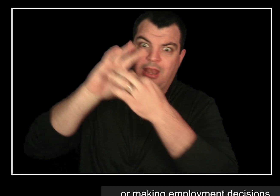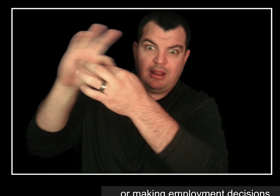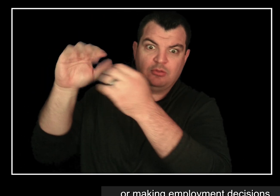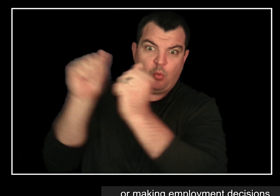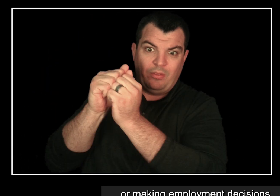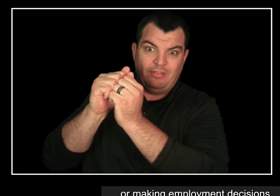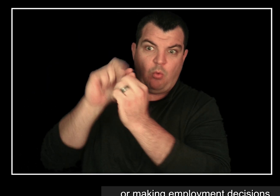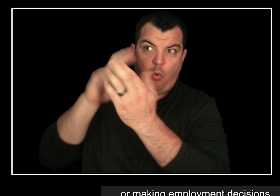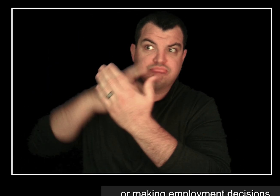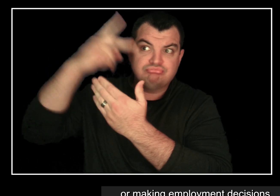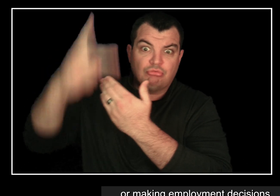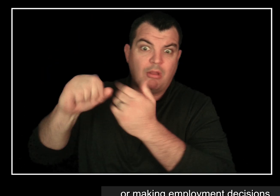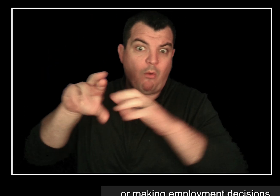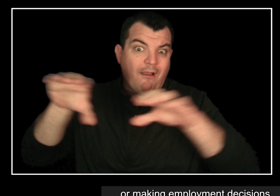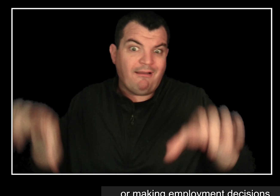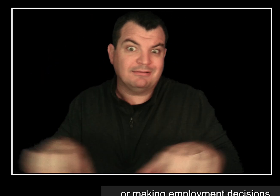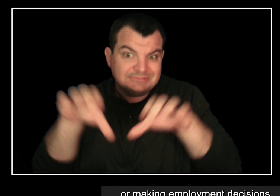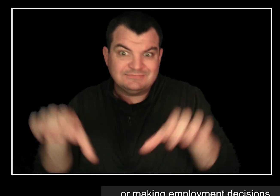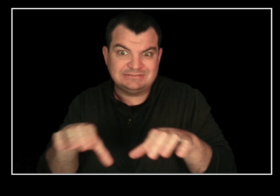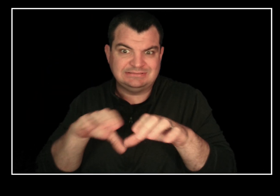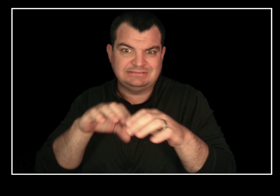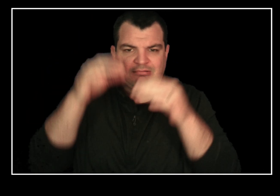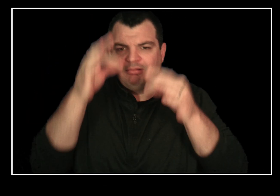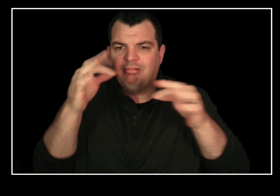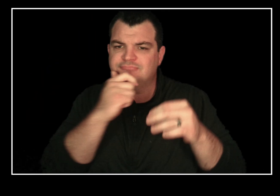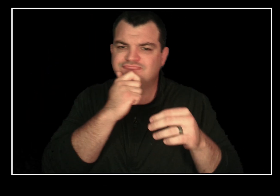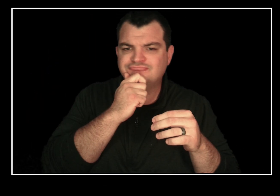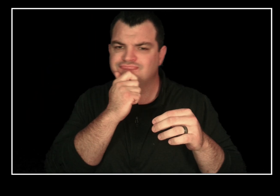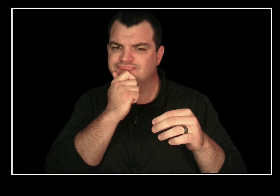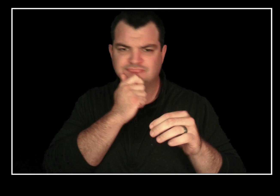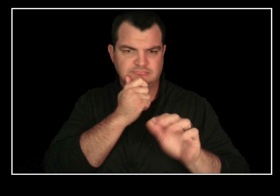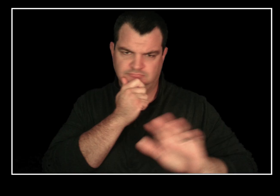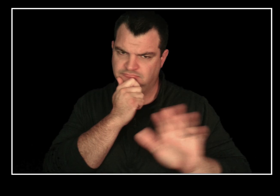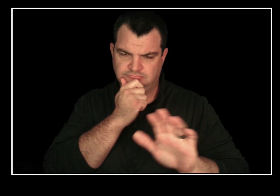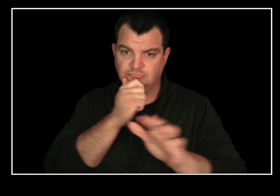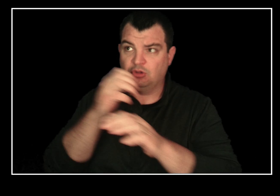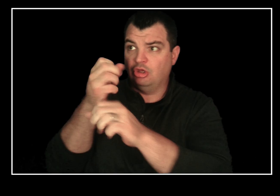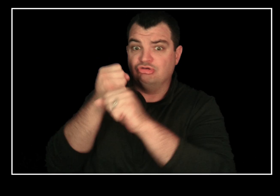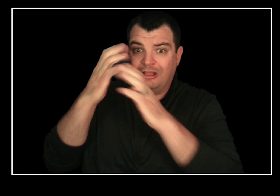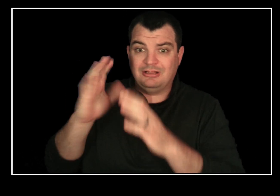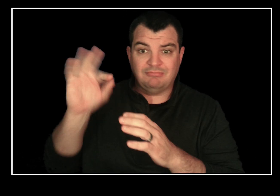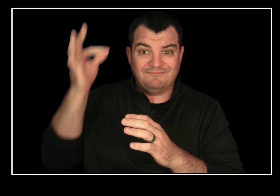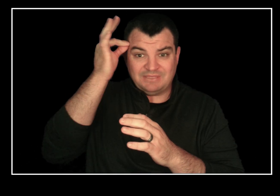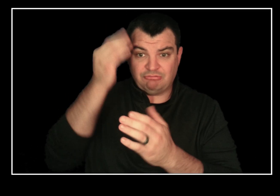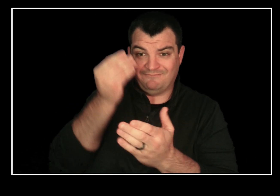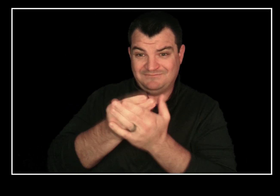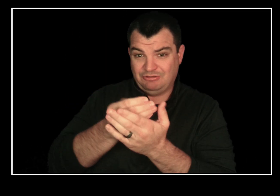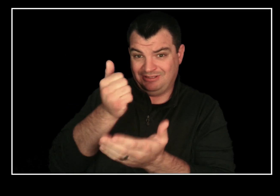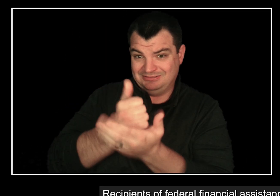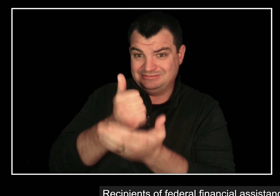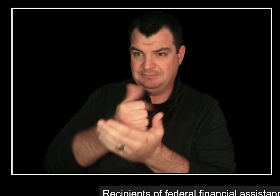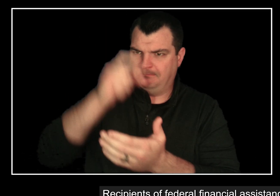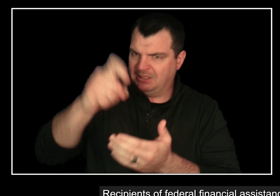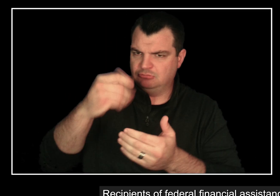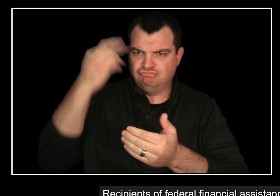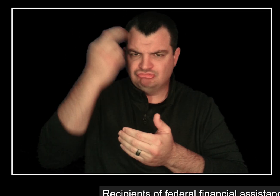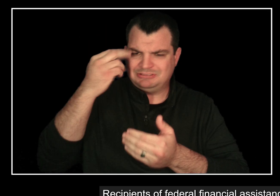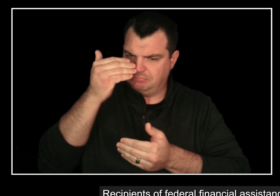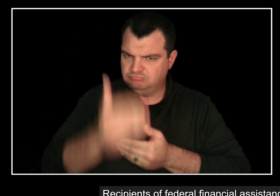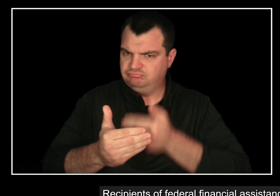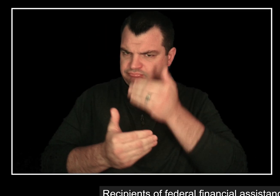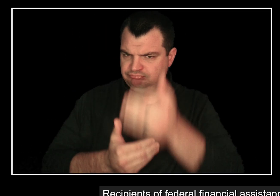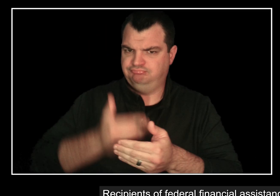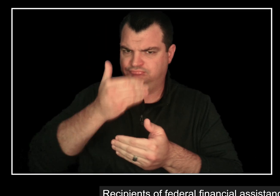the administration of or in connection with such a program or activity. Recipients of